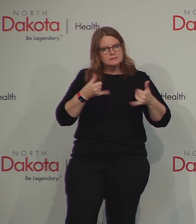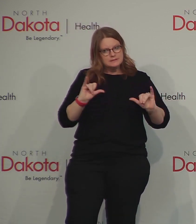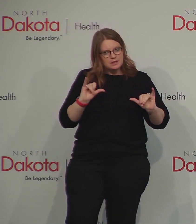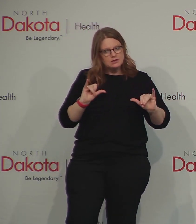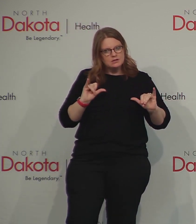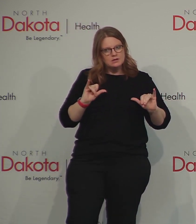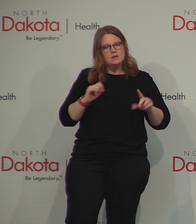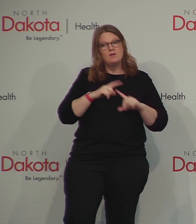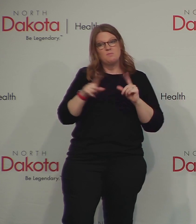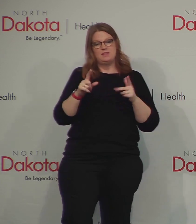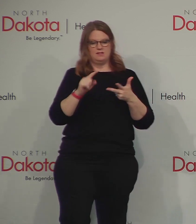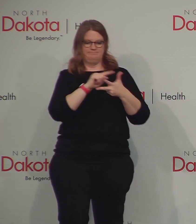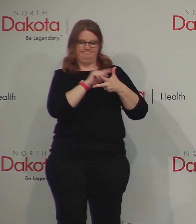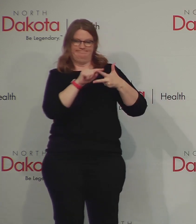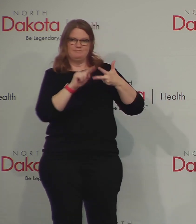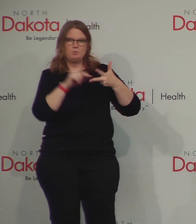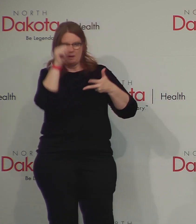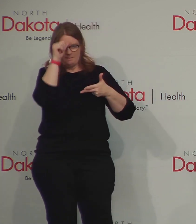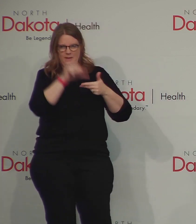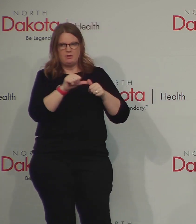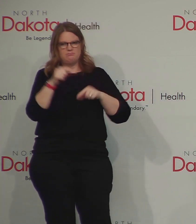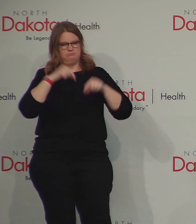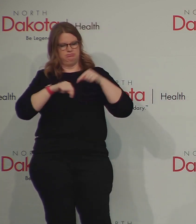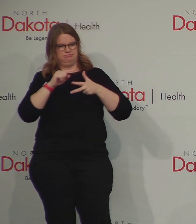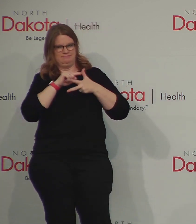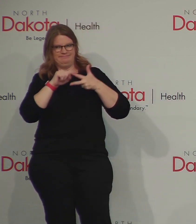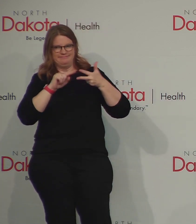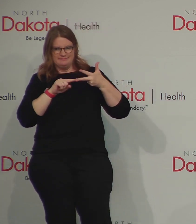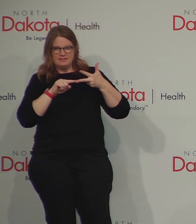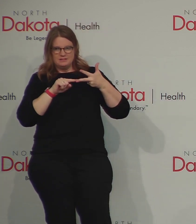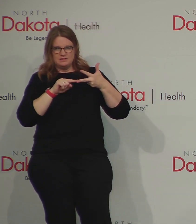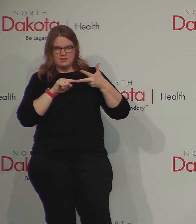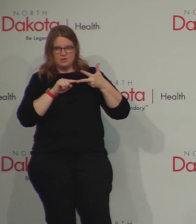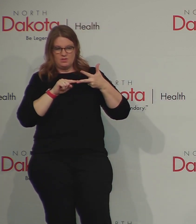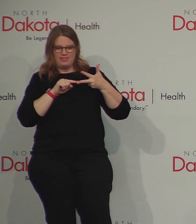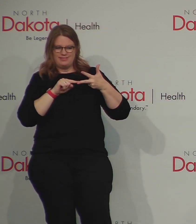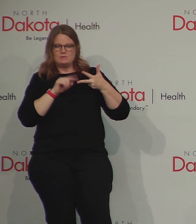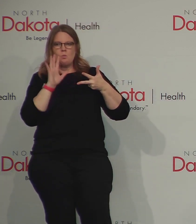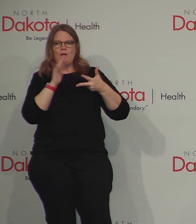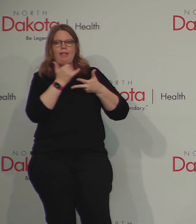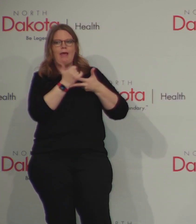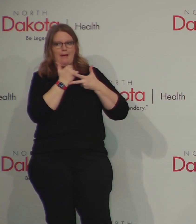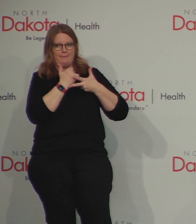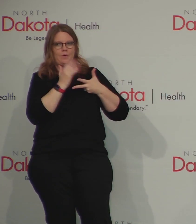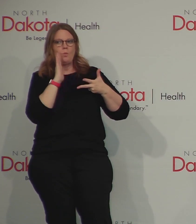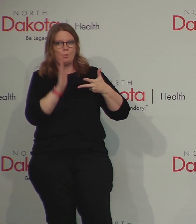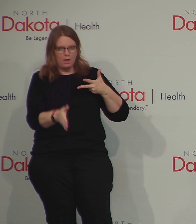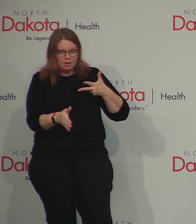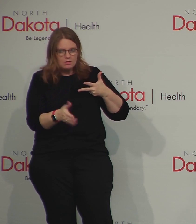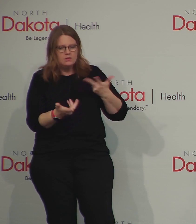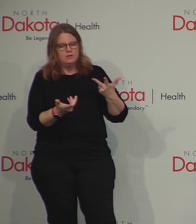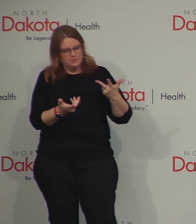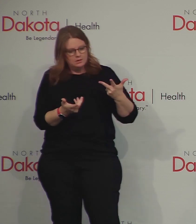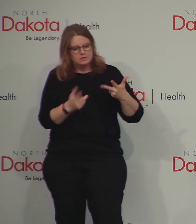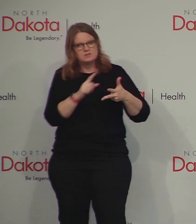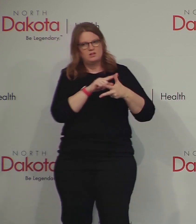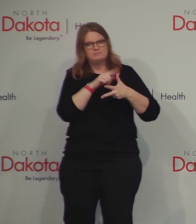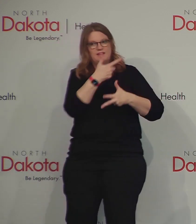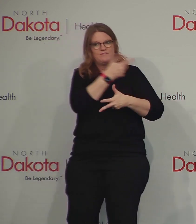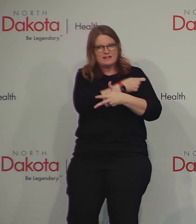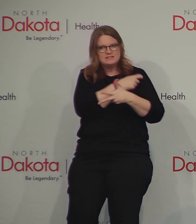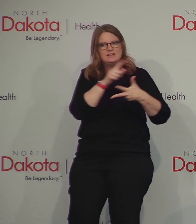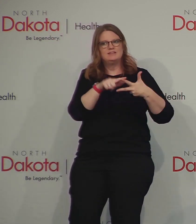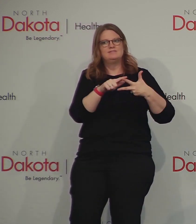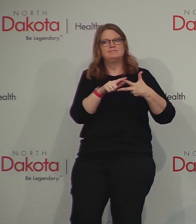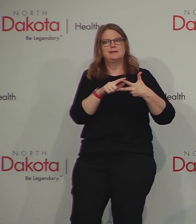us hope across broader surveillance testing, low cost, rapid results there, the therapeutics and the vaccine all